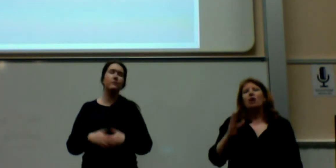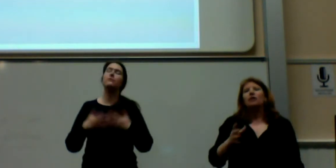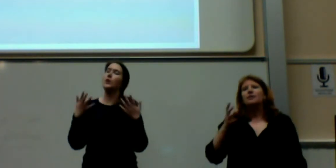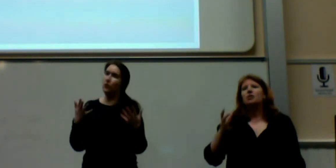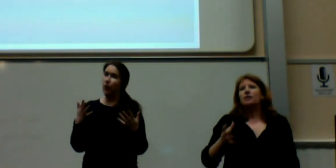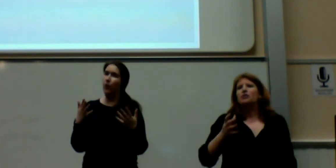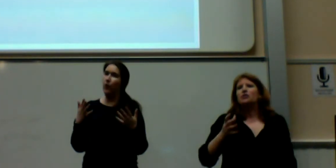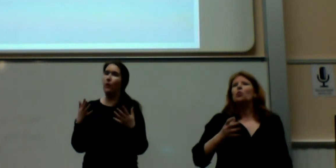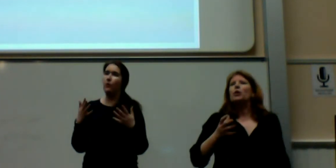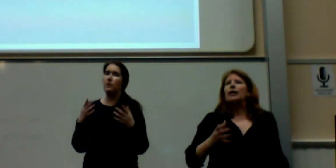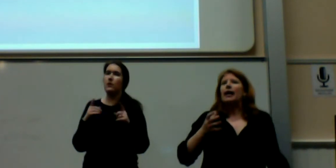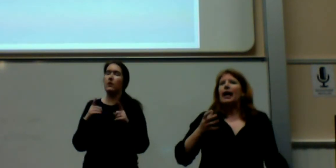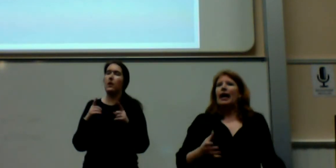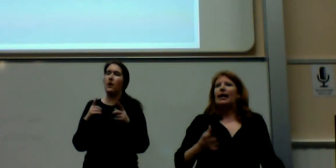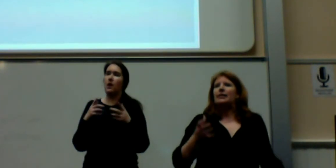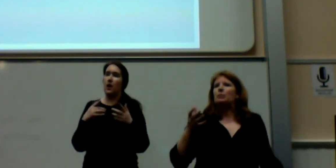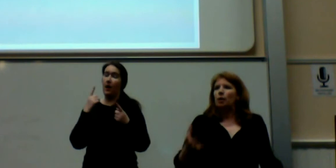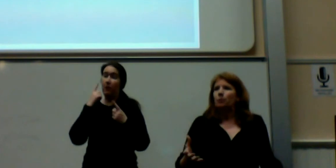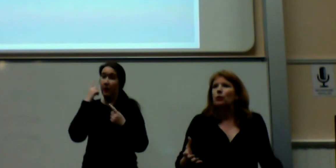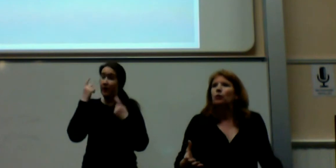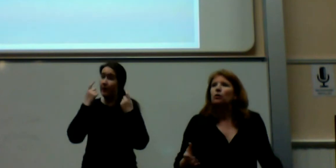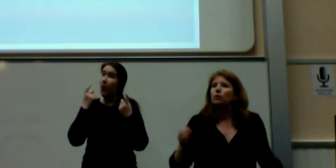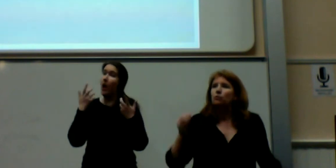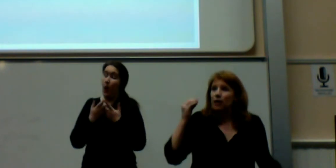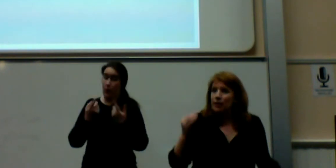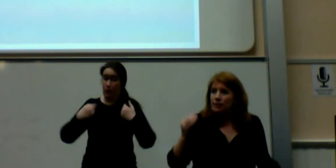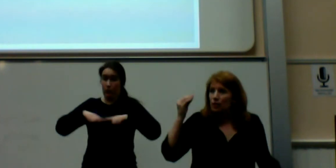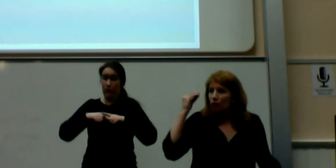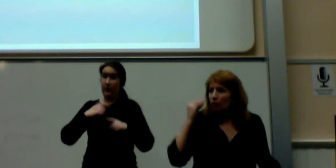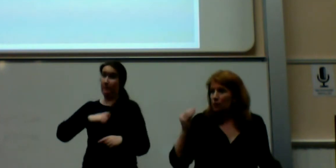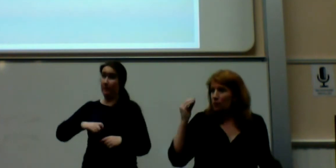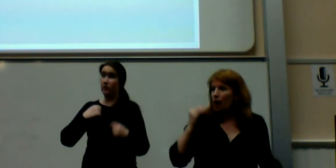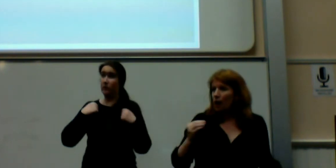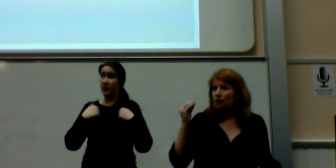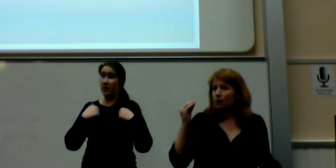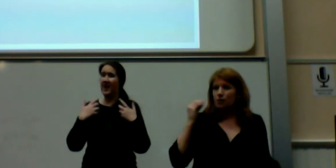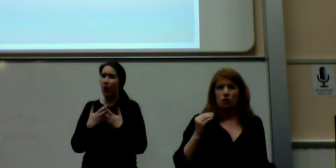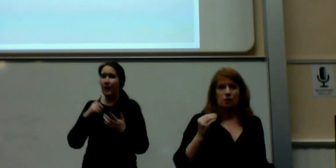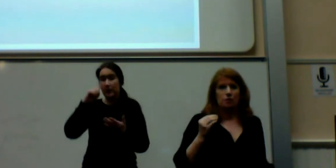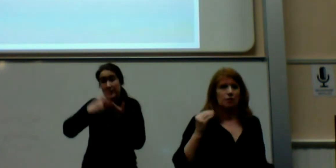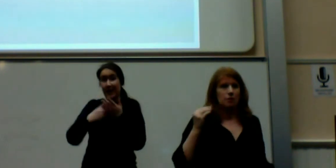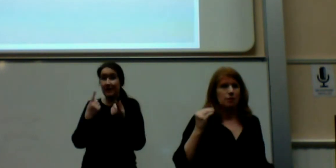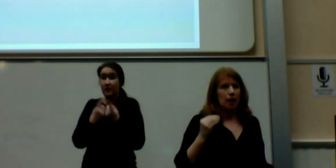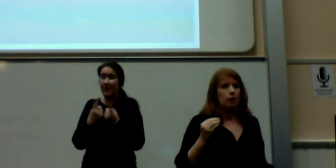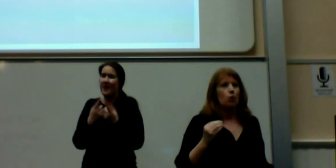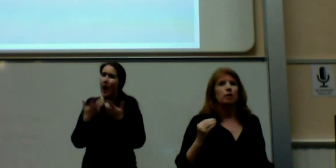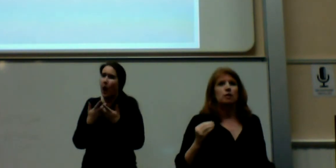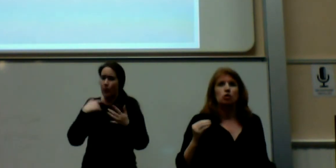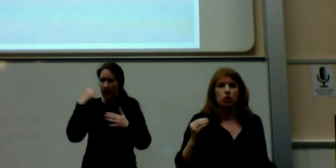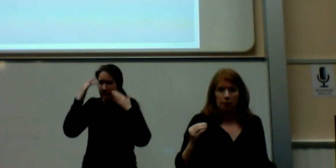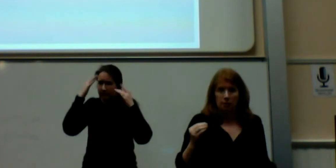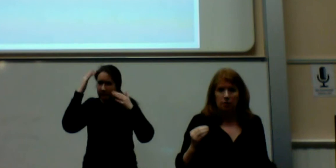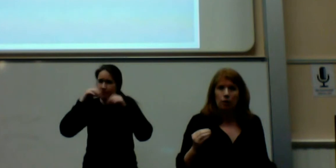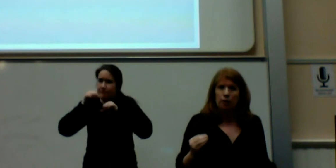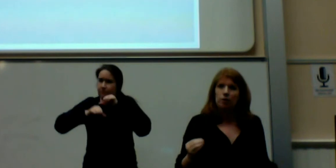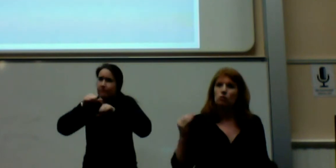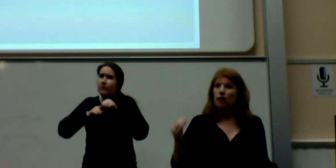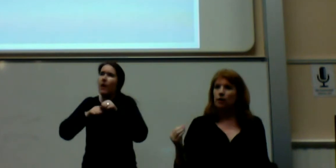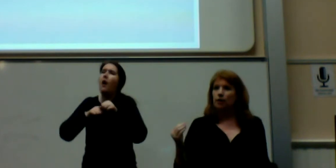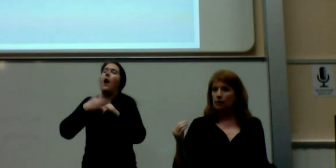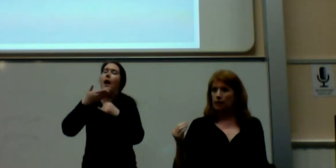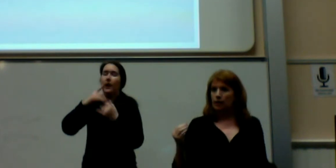So that's all to suggest that we as people reason through our decisions and decide what is just,